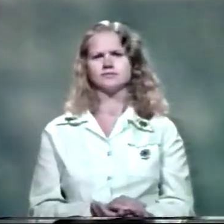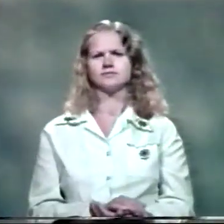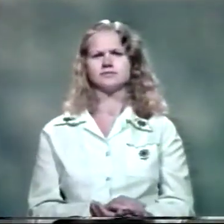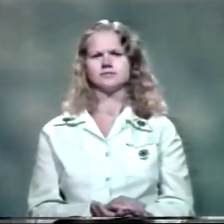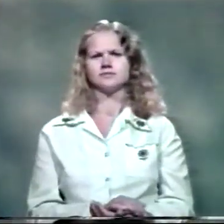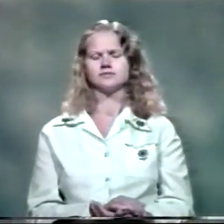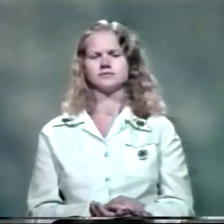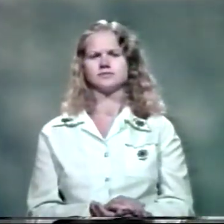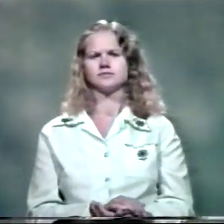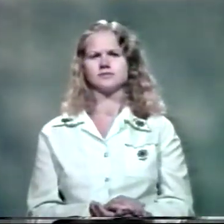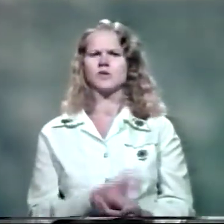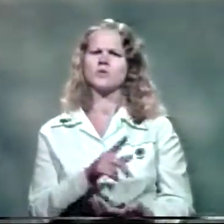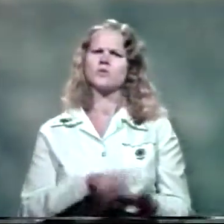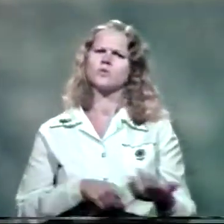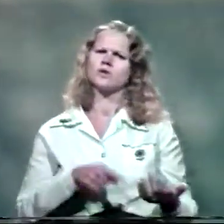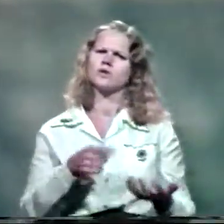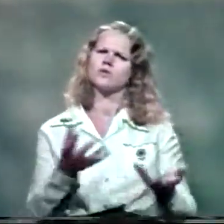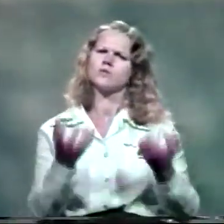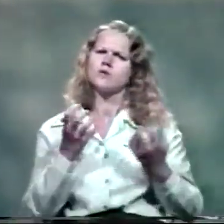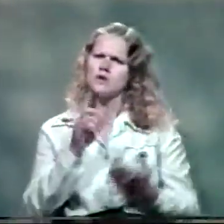What do you want to order?